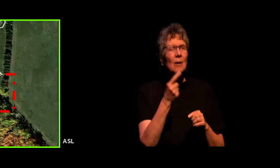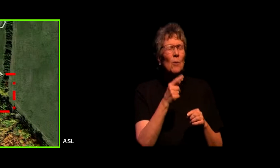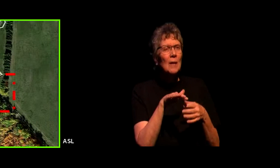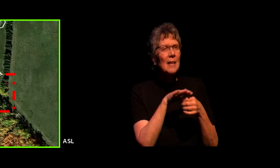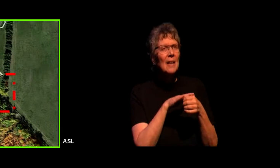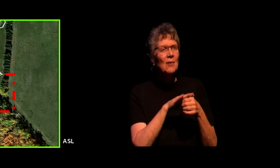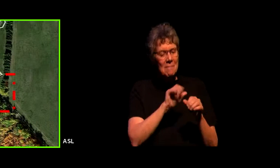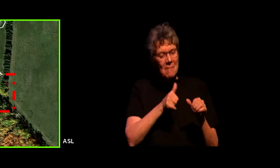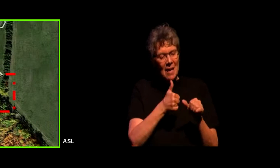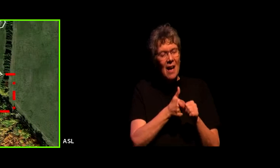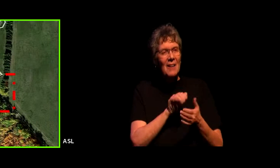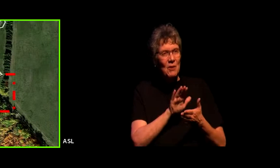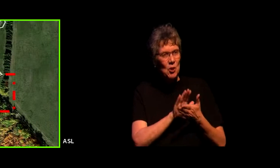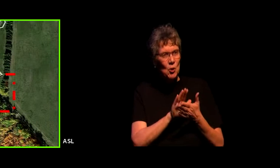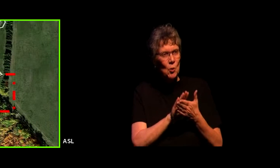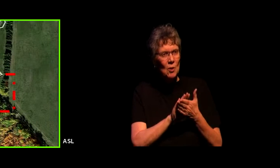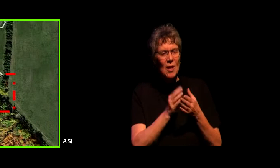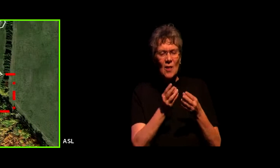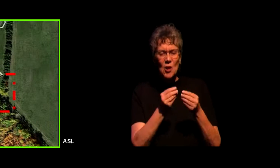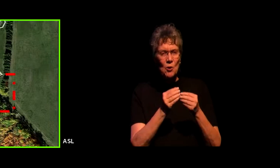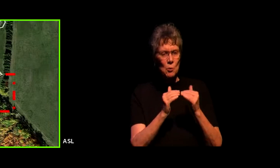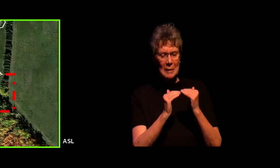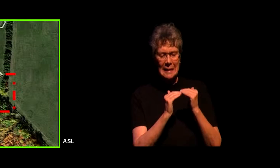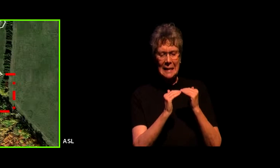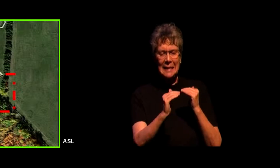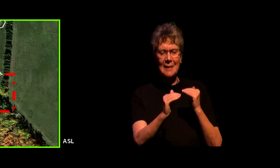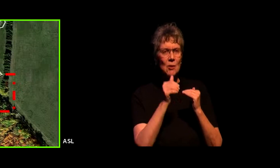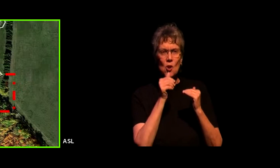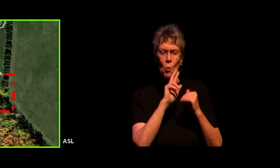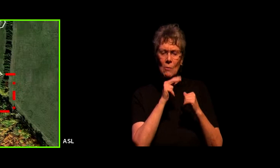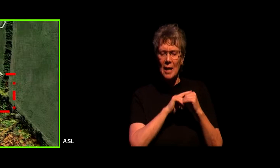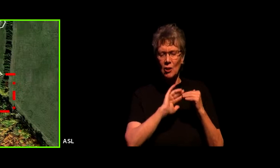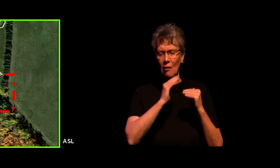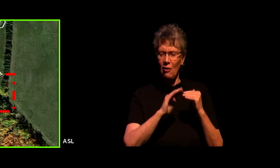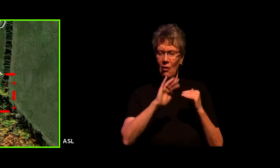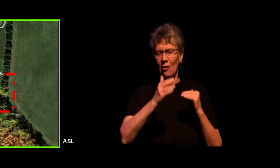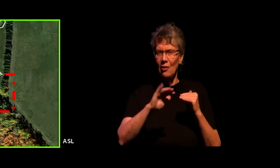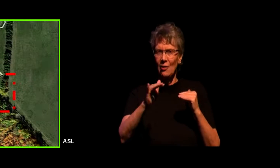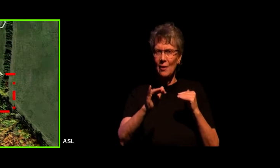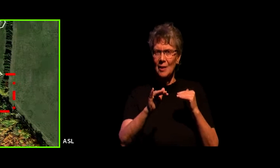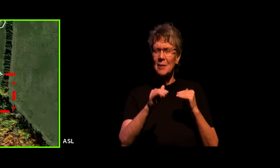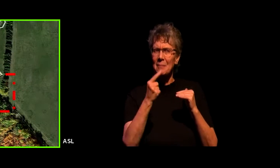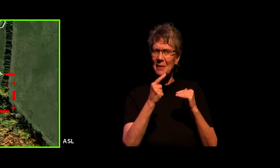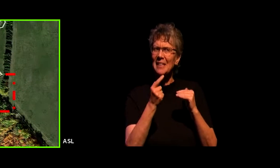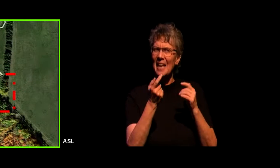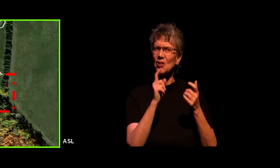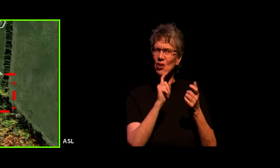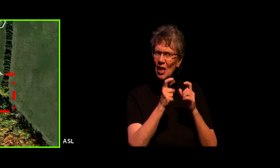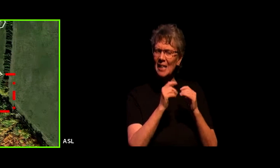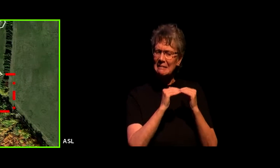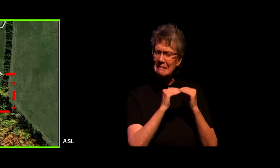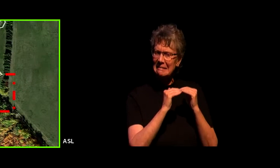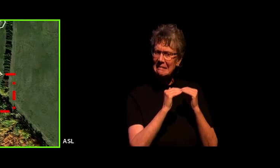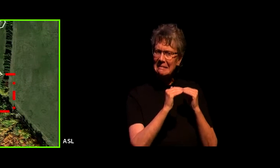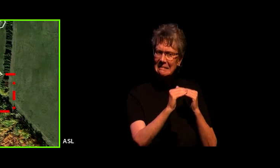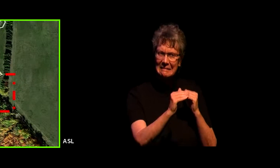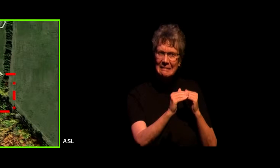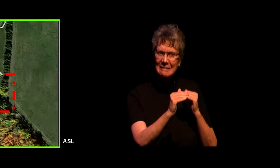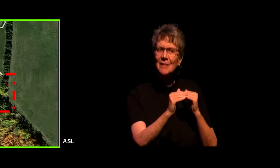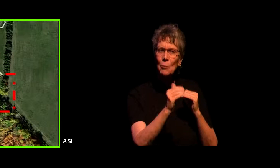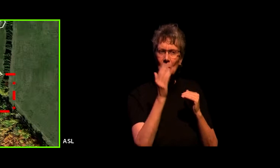happened there where they transformed the land. But in this little spot by the forest, right above the Black Mud Creek, and there's